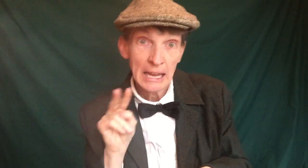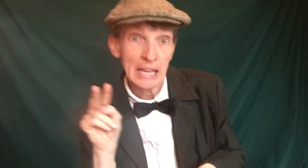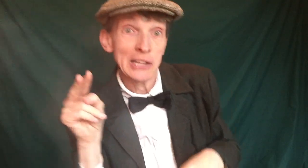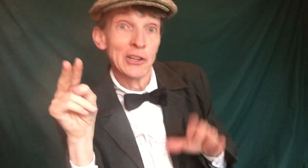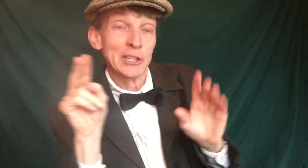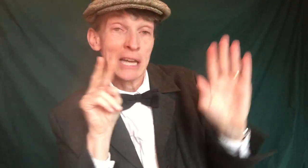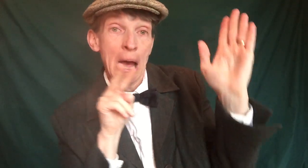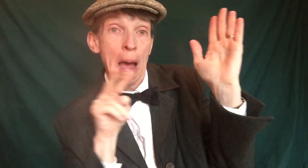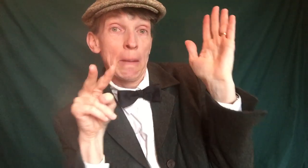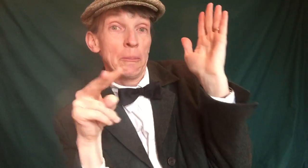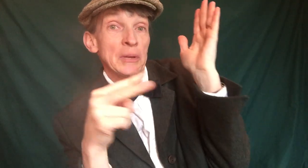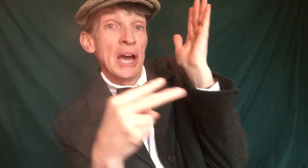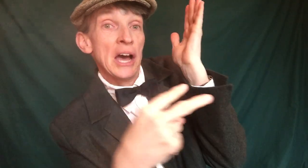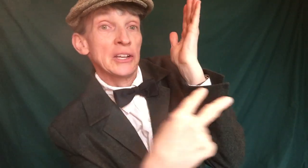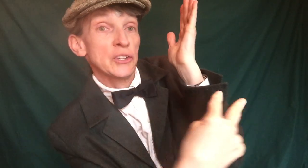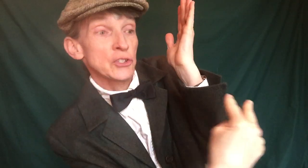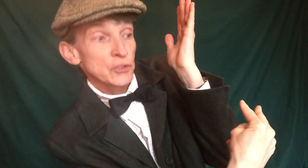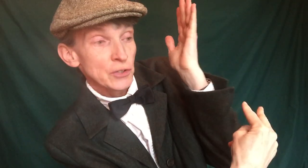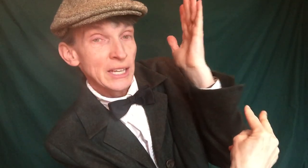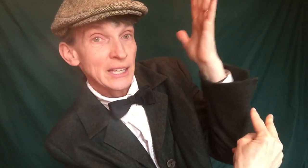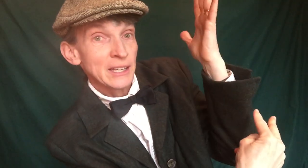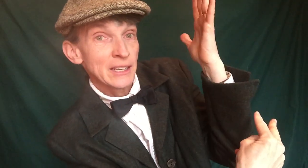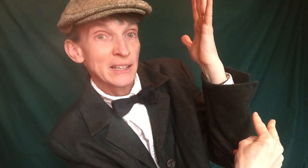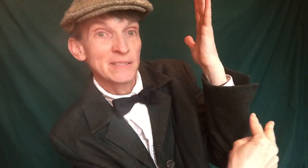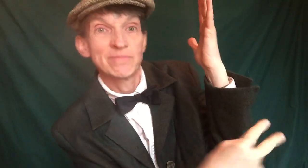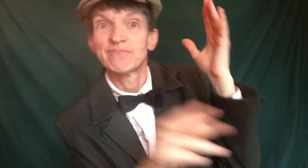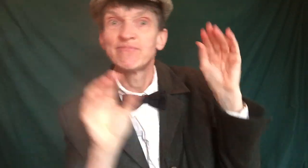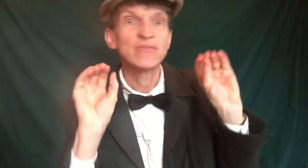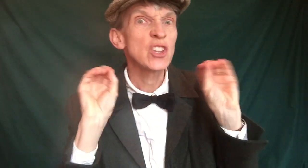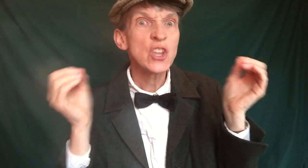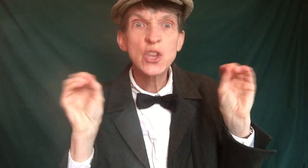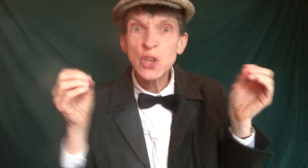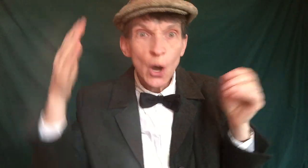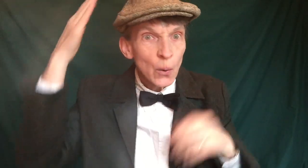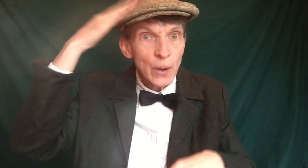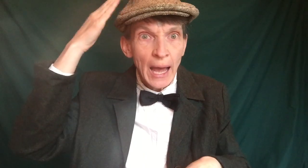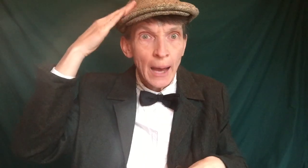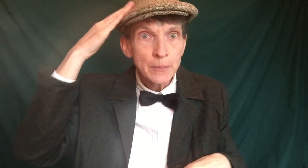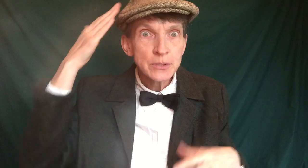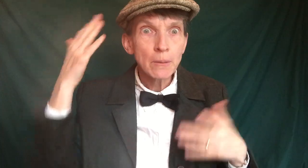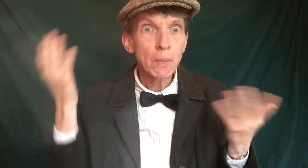He looked behind the tree, no caps.